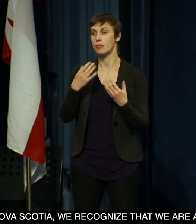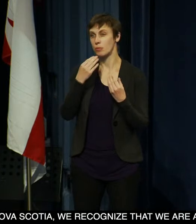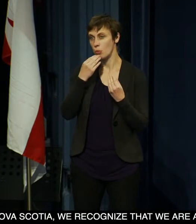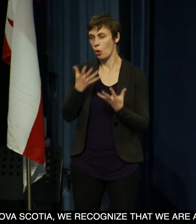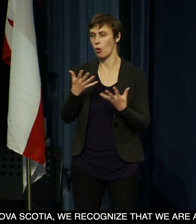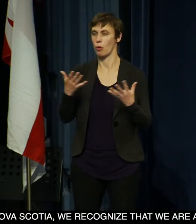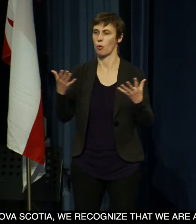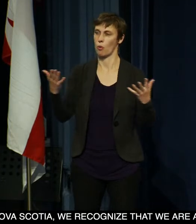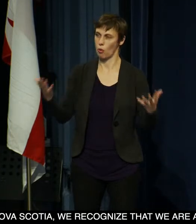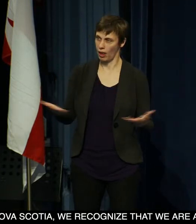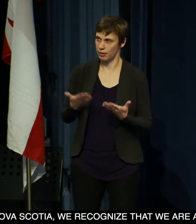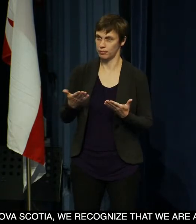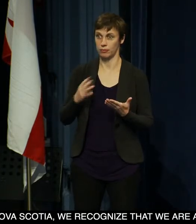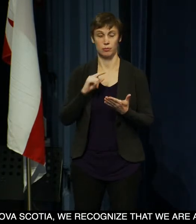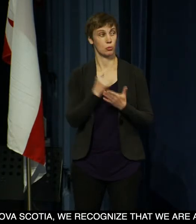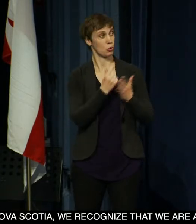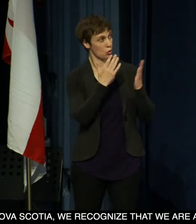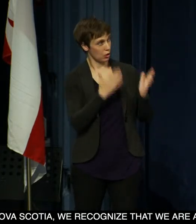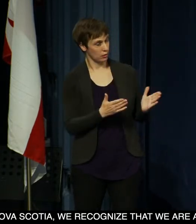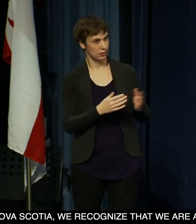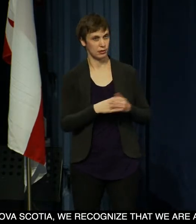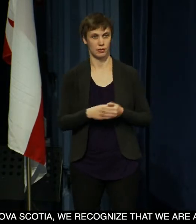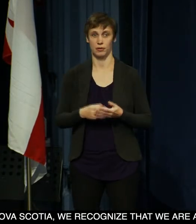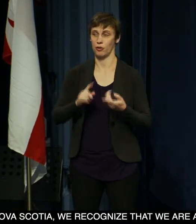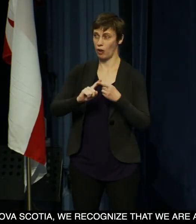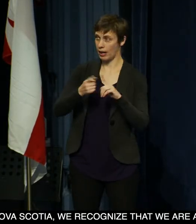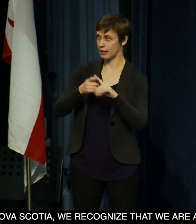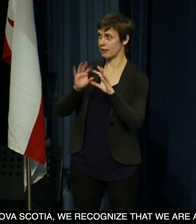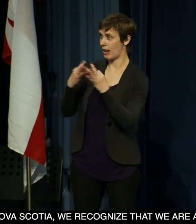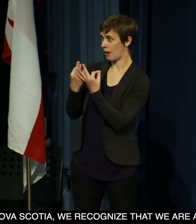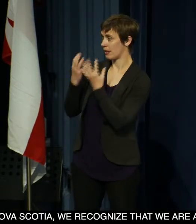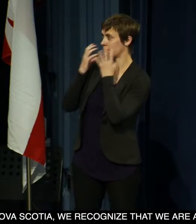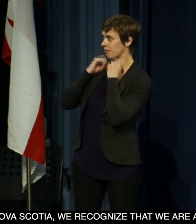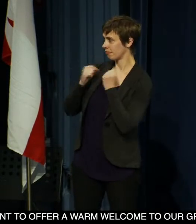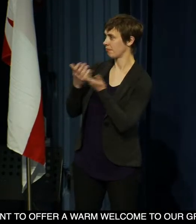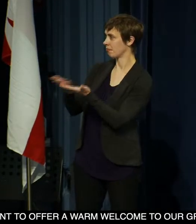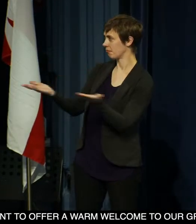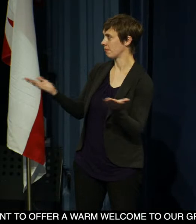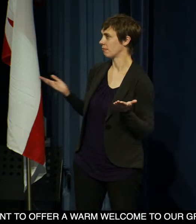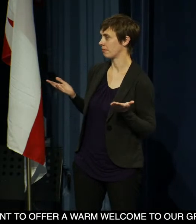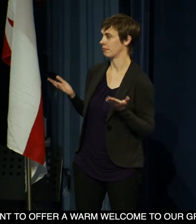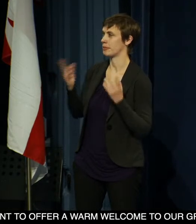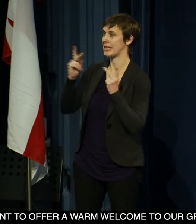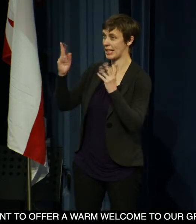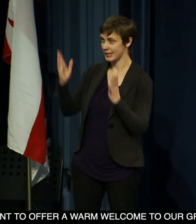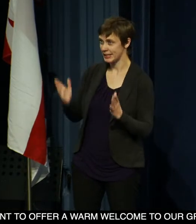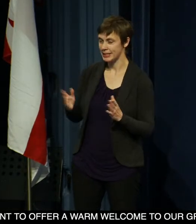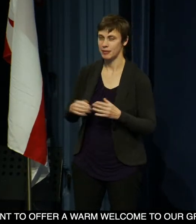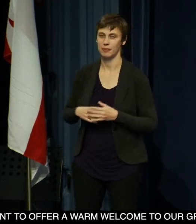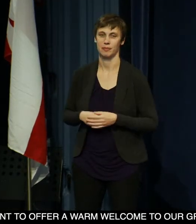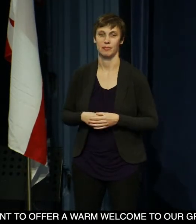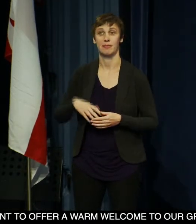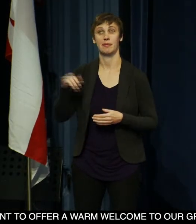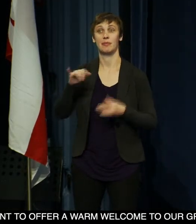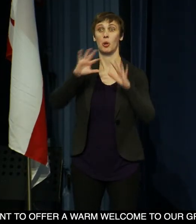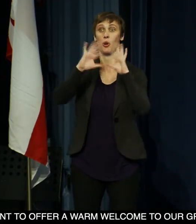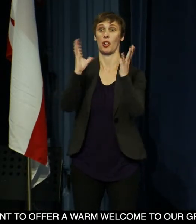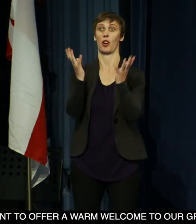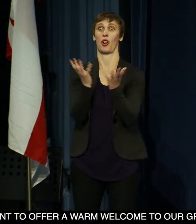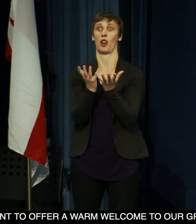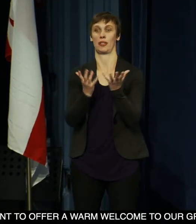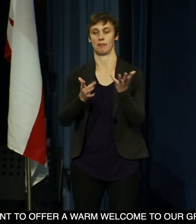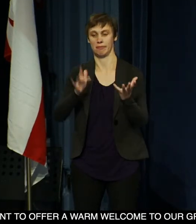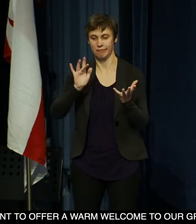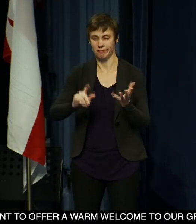and family, and loved ones, and special guests joining us here today, along with those from around the globe that are joining us in live